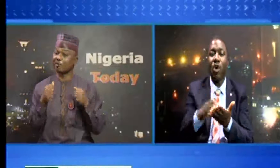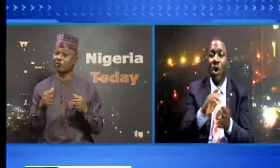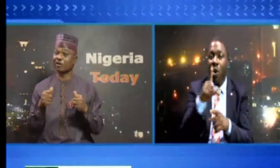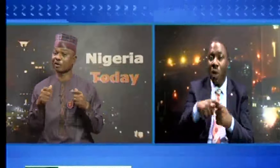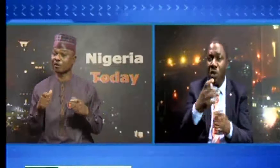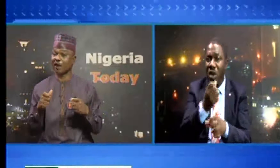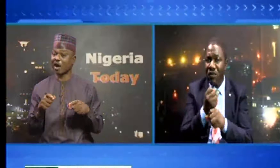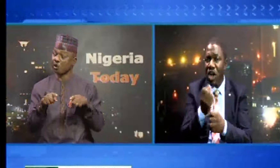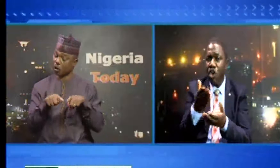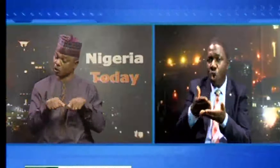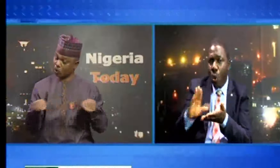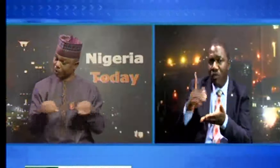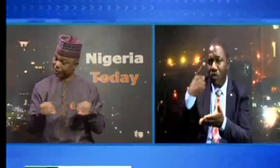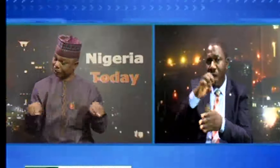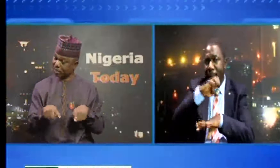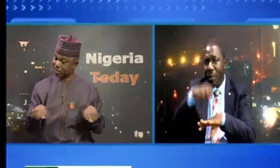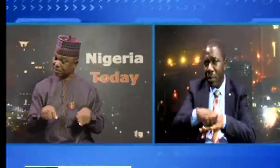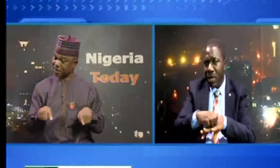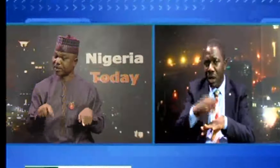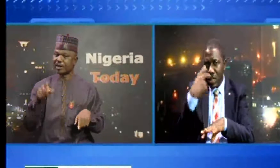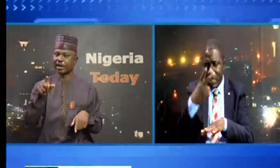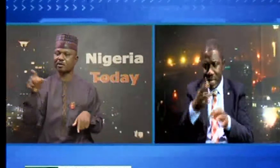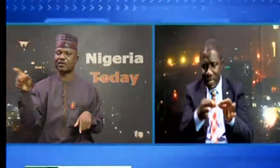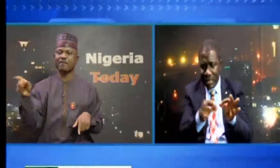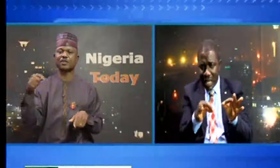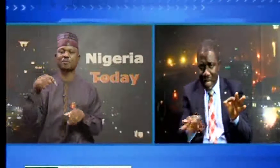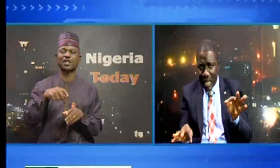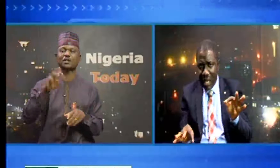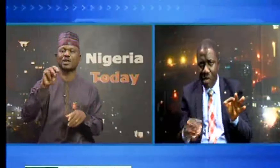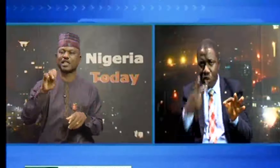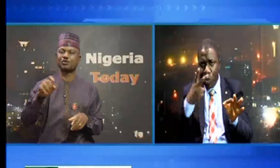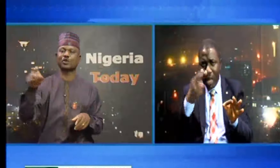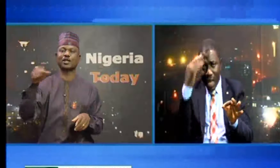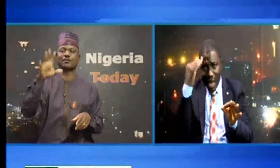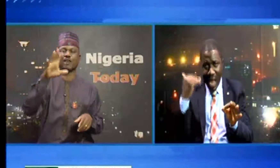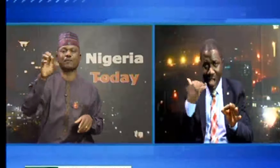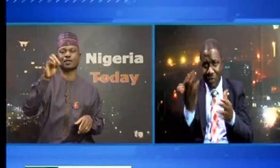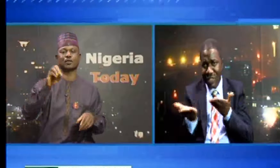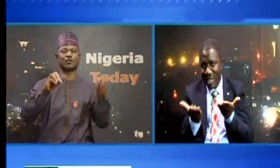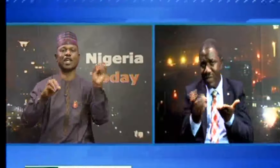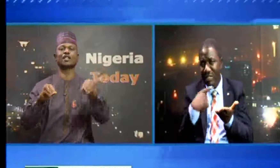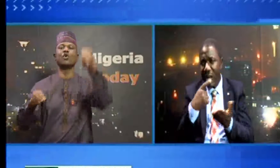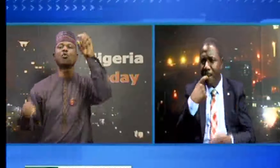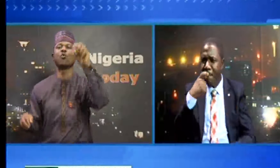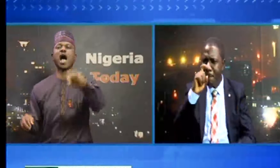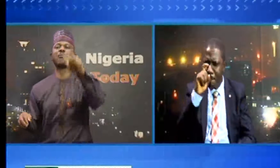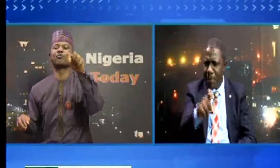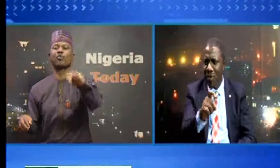own approval of the weaver, when you look into the statement, the head of service made it mandatory that 5% of